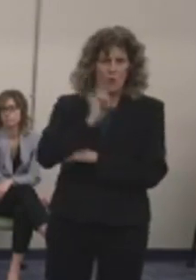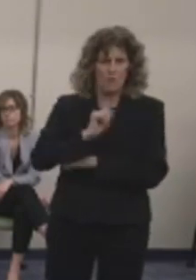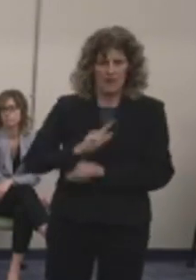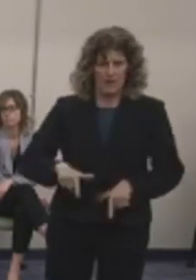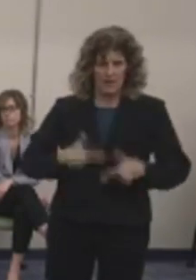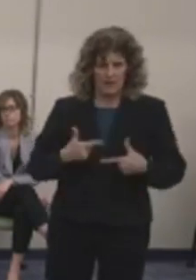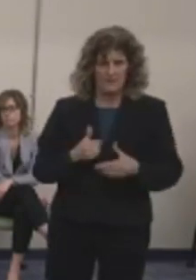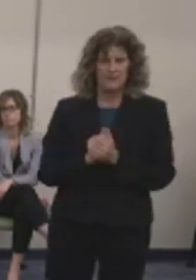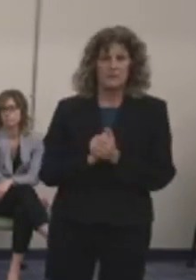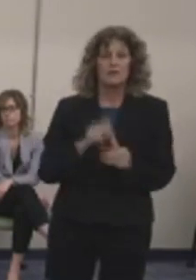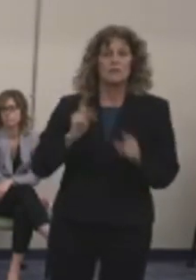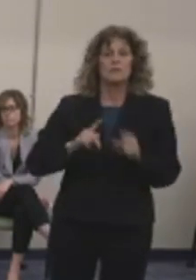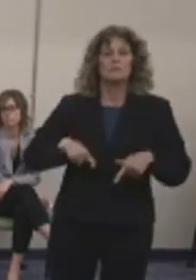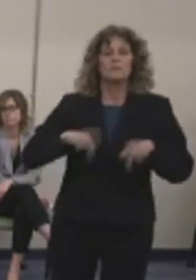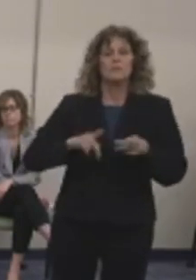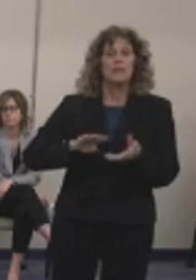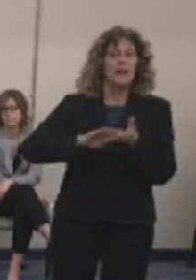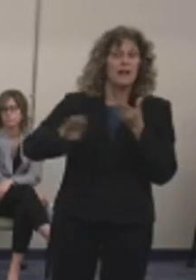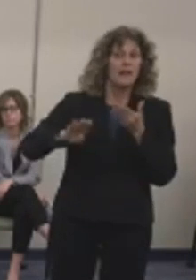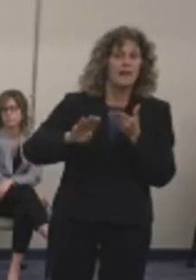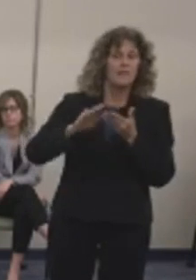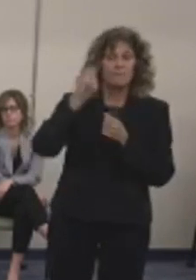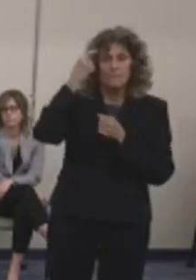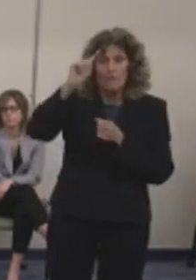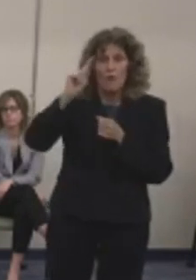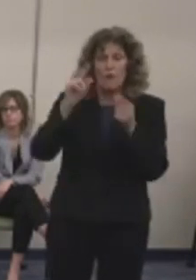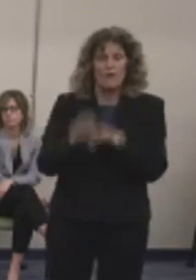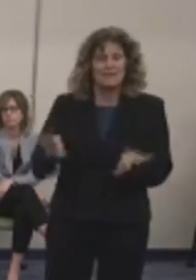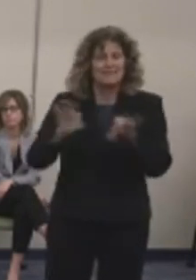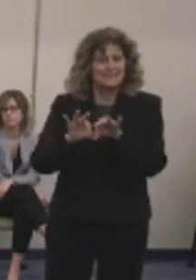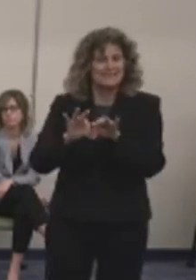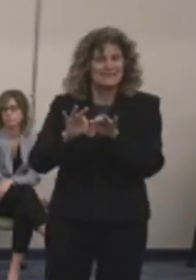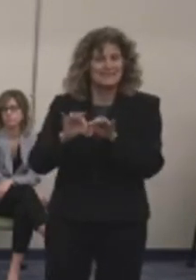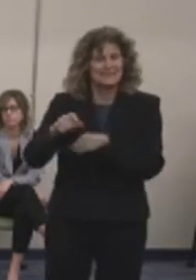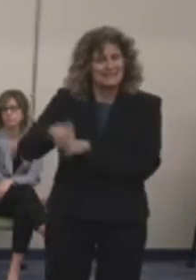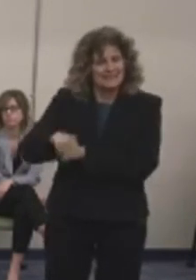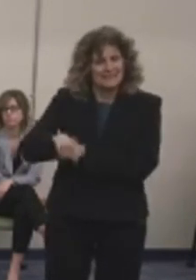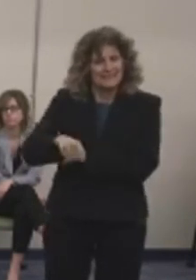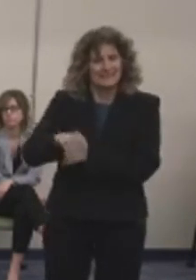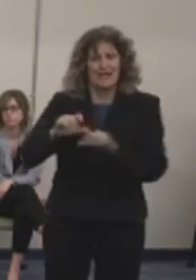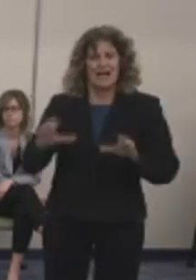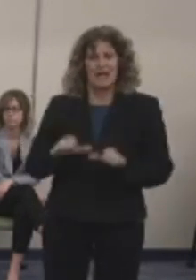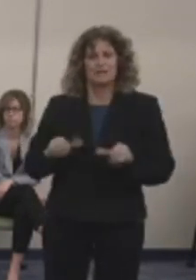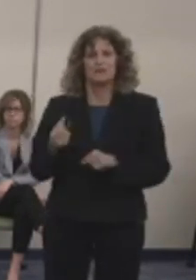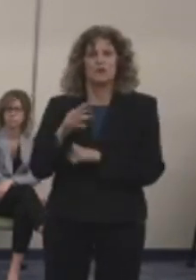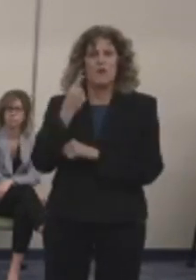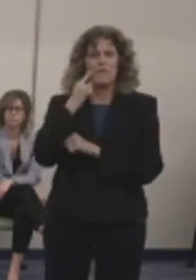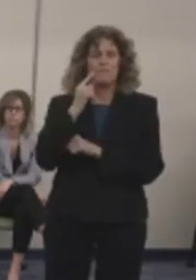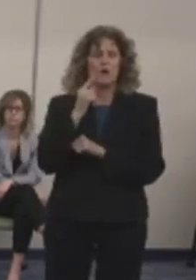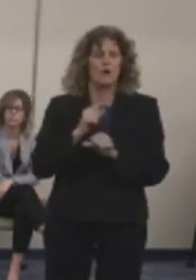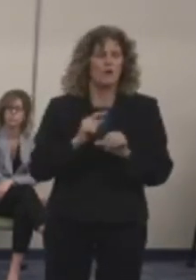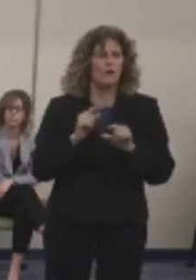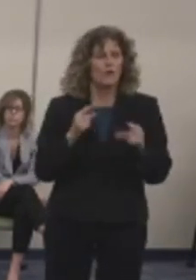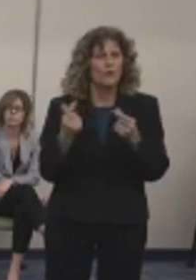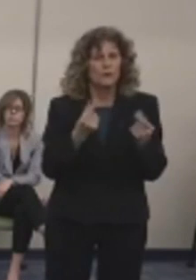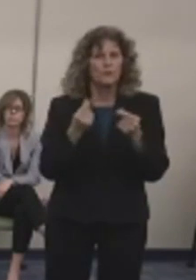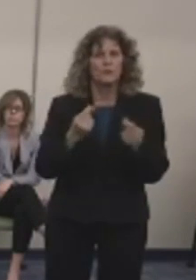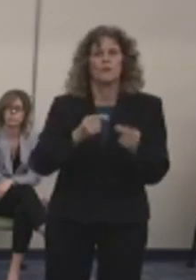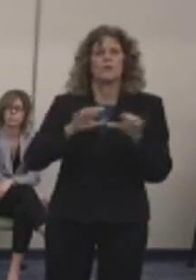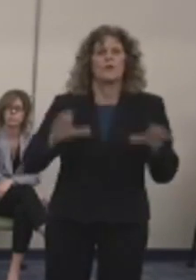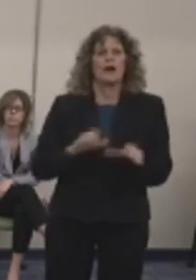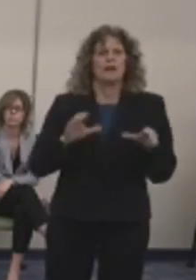be considered a class 2 demeanor, which could mean up to a $1,000 fine. So county leaders are also ordering that if someone